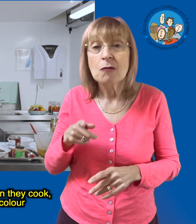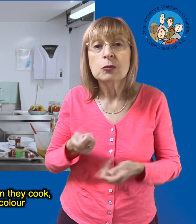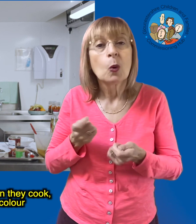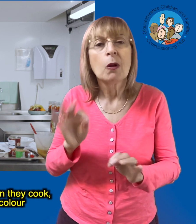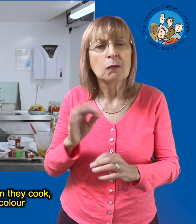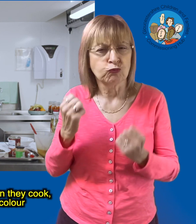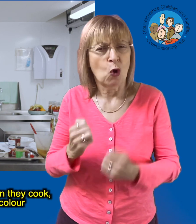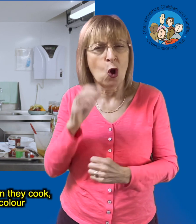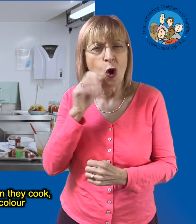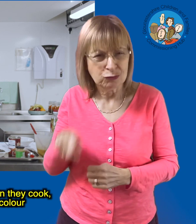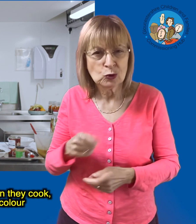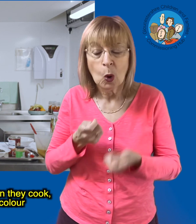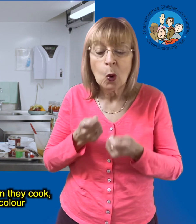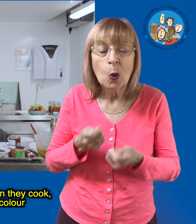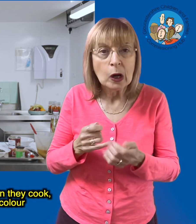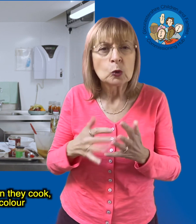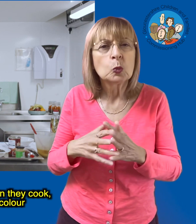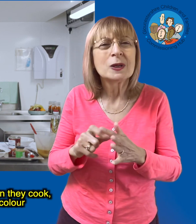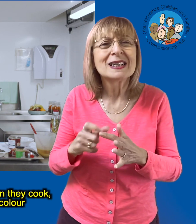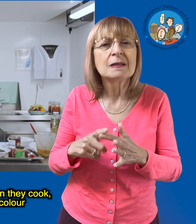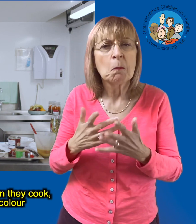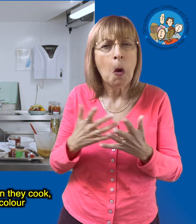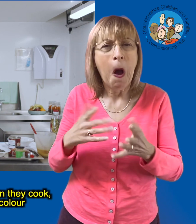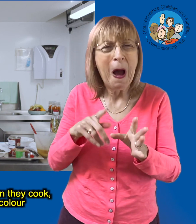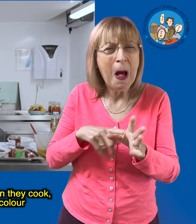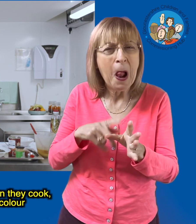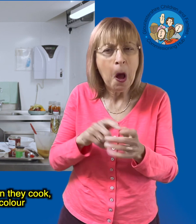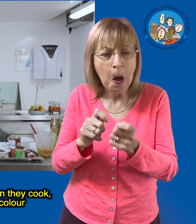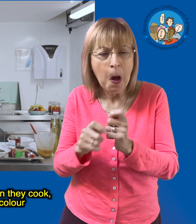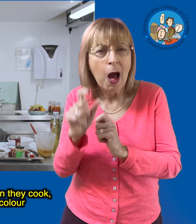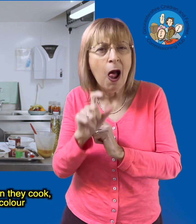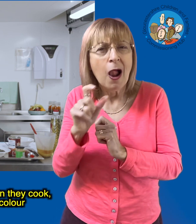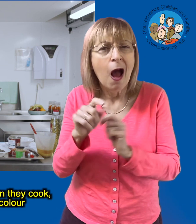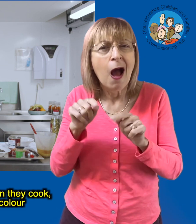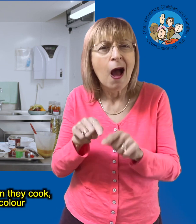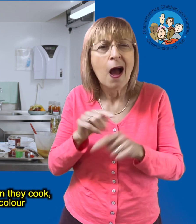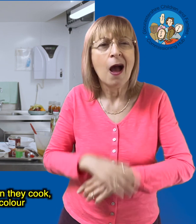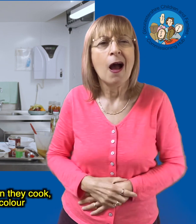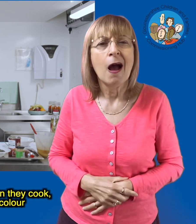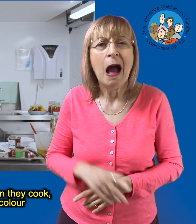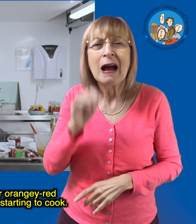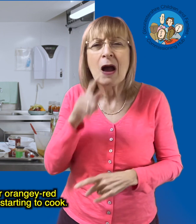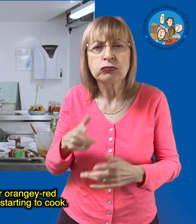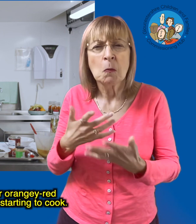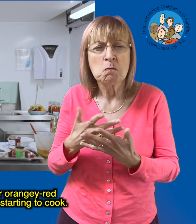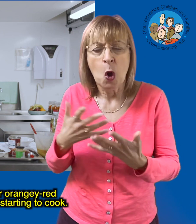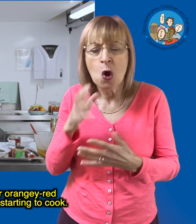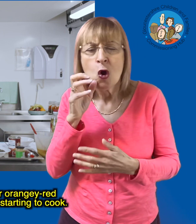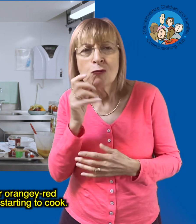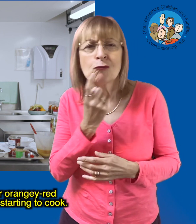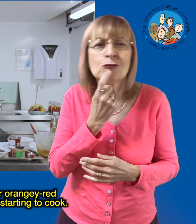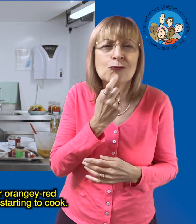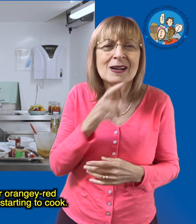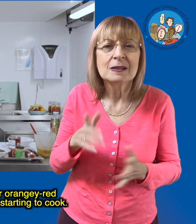carrots obviously was an orange colour, but when they cook, the swede goes a bit more yellow in colour,